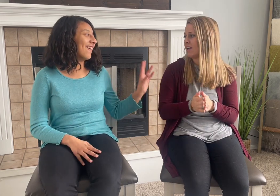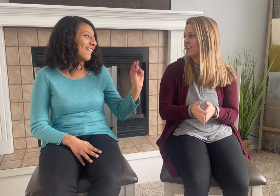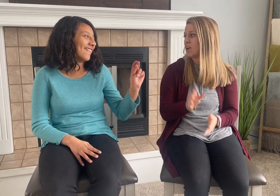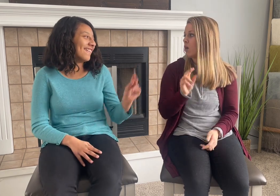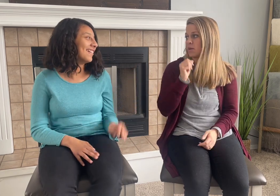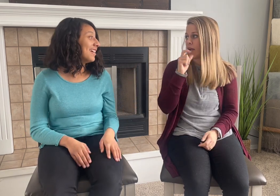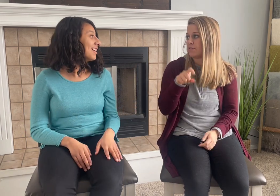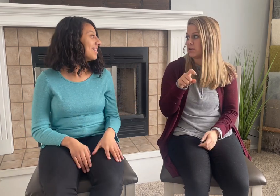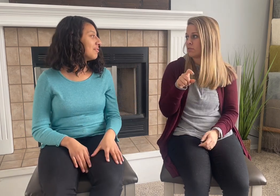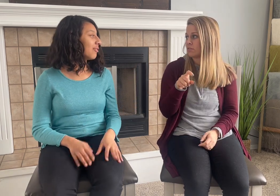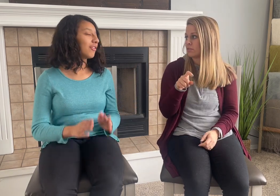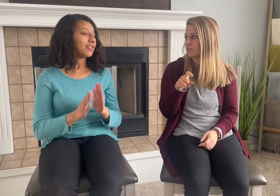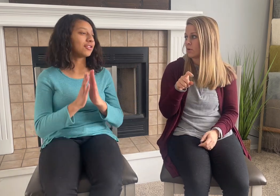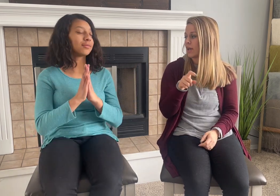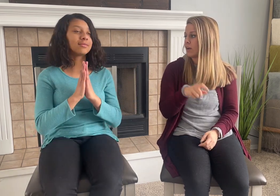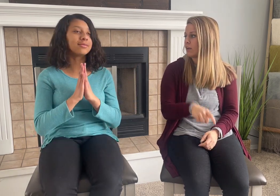No, they don't have to? Okay, good.